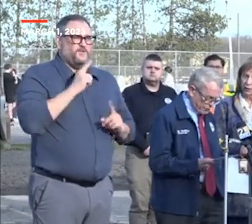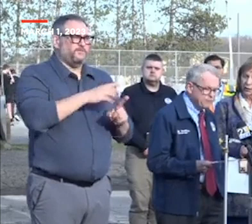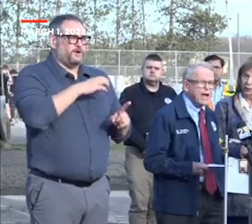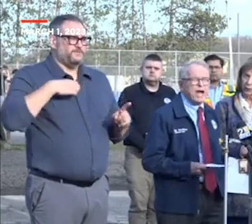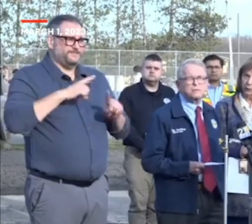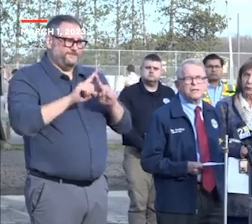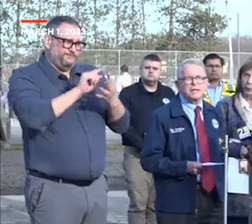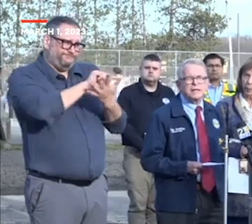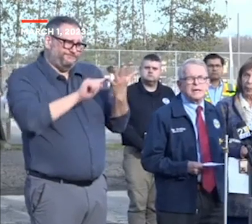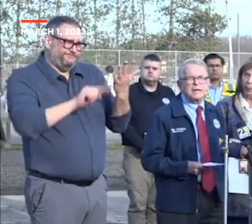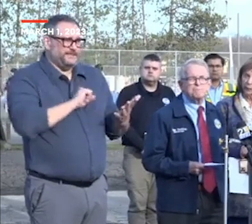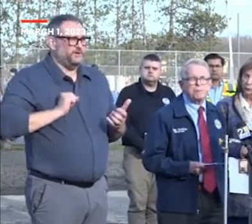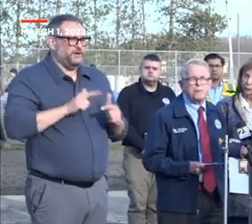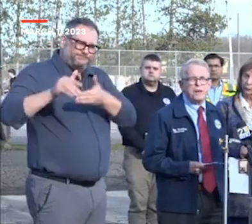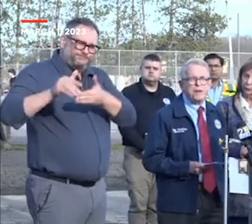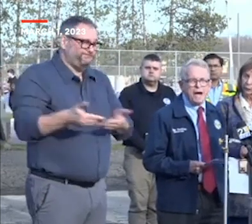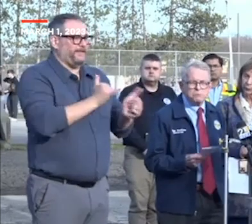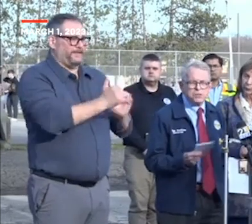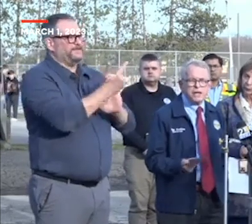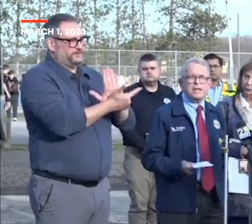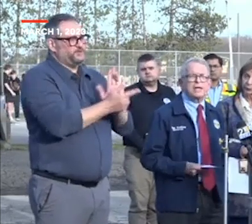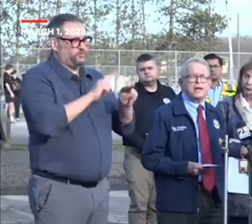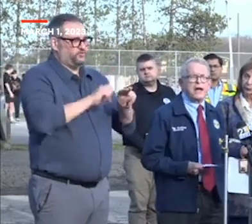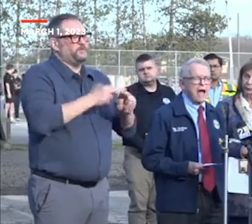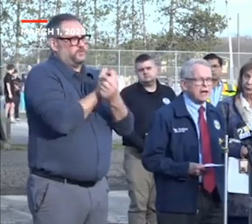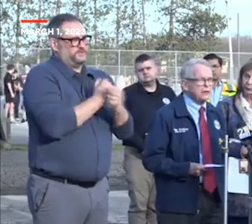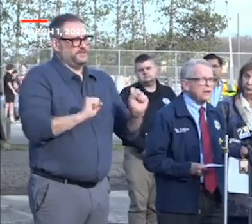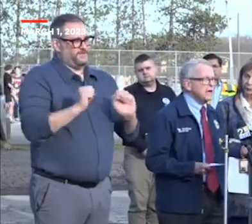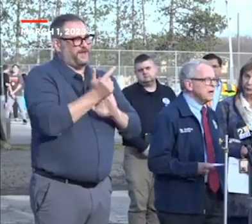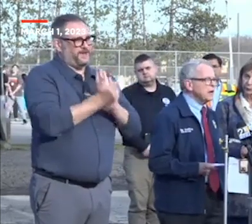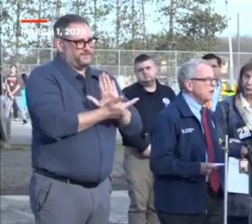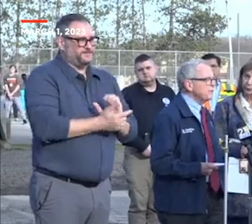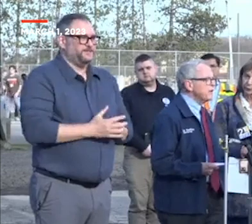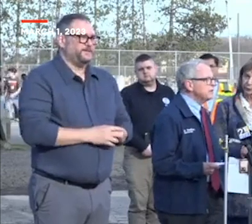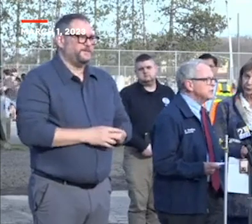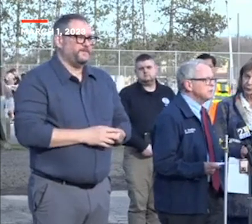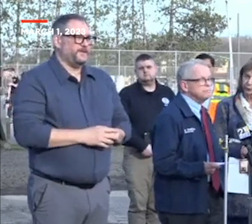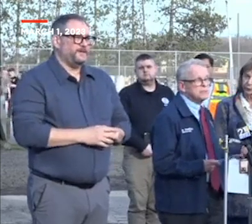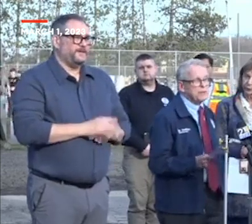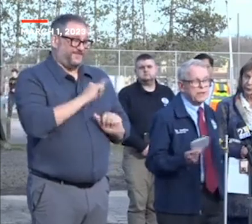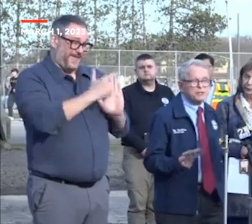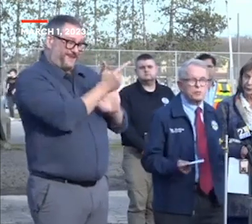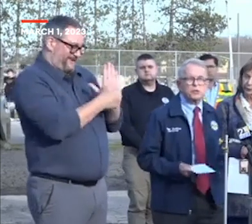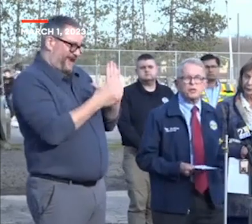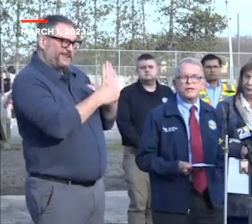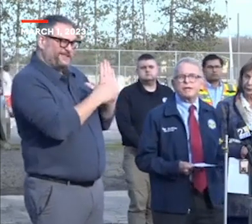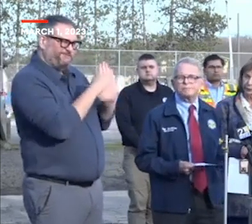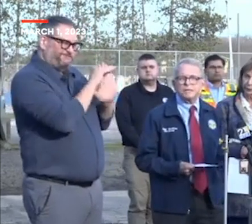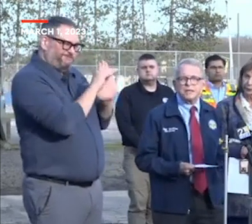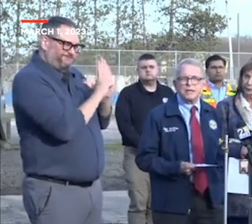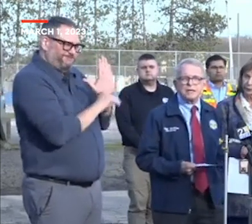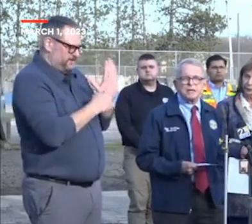Railway Safety Act. The items contained in that act are some of the things that we certainly